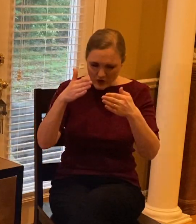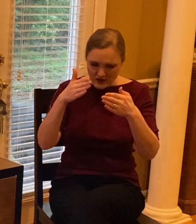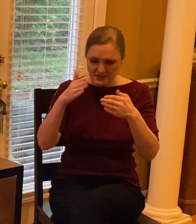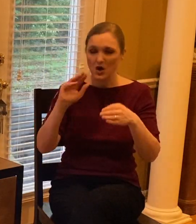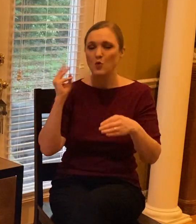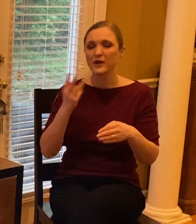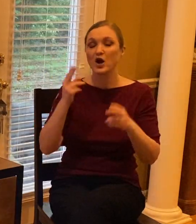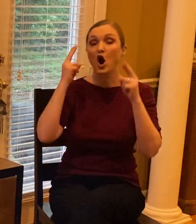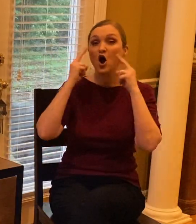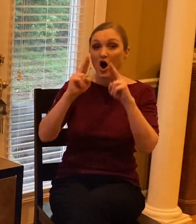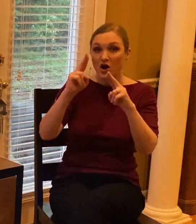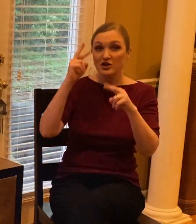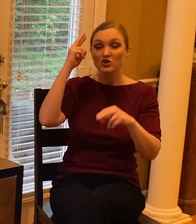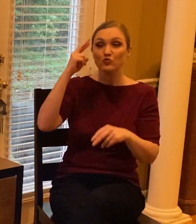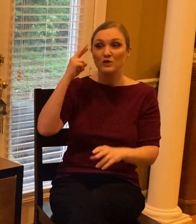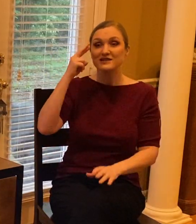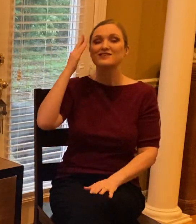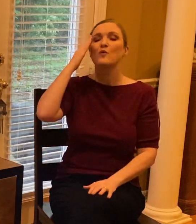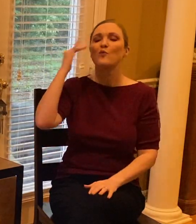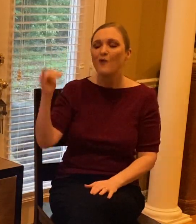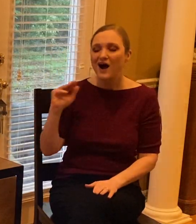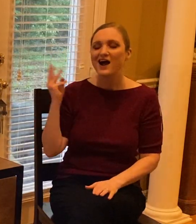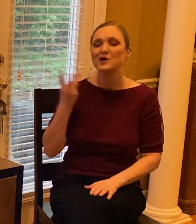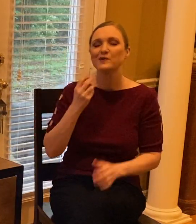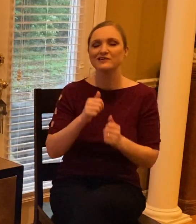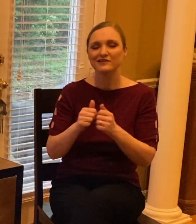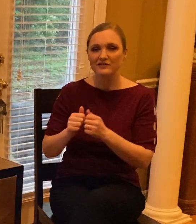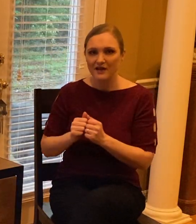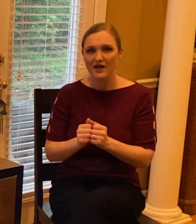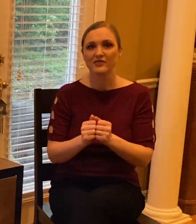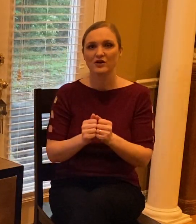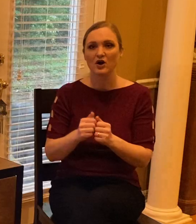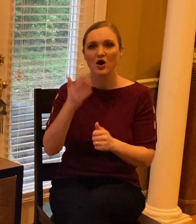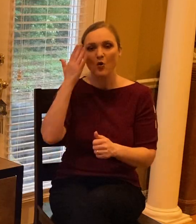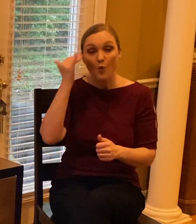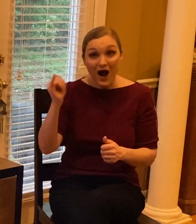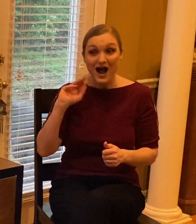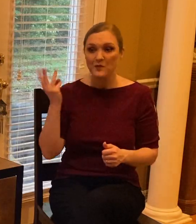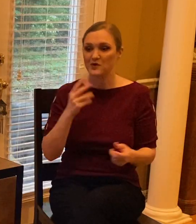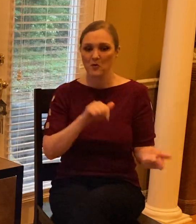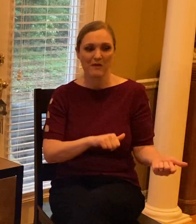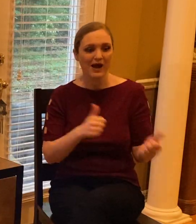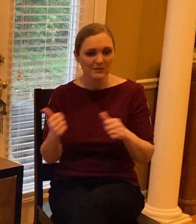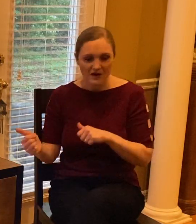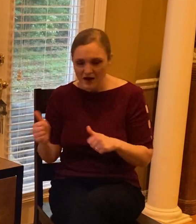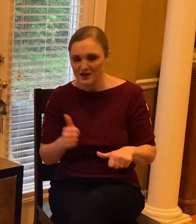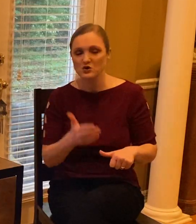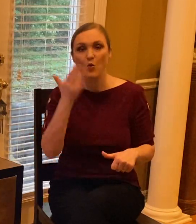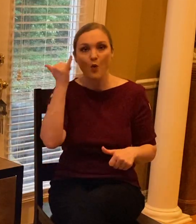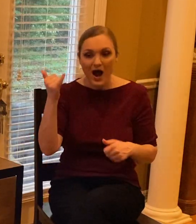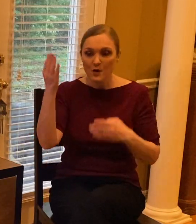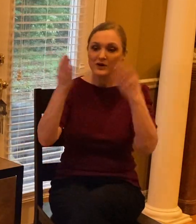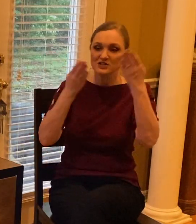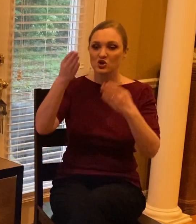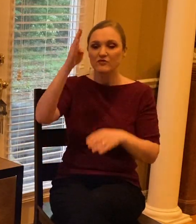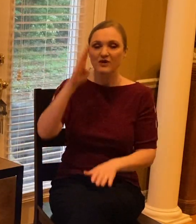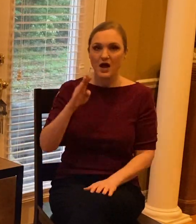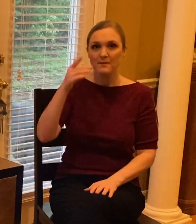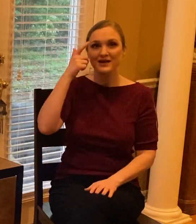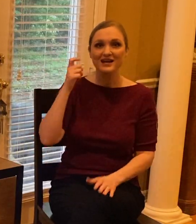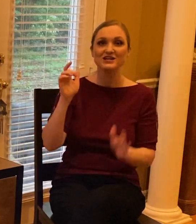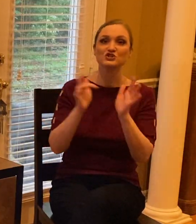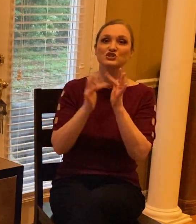the reason why we're together, the reason why we put on Christ to begin with, the reason why we serve God rather than ourselves, because